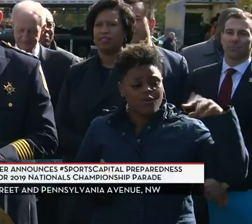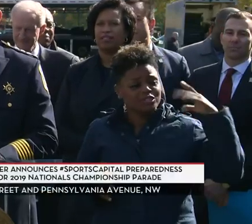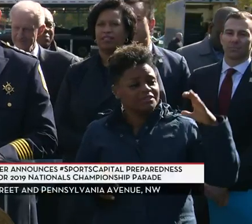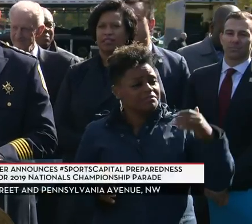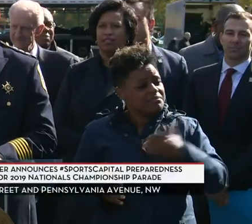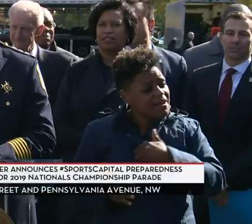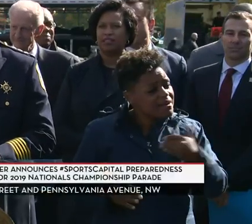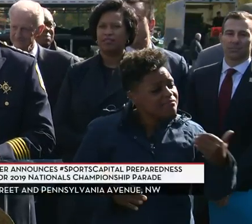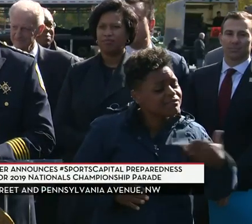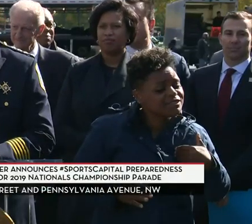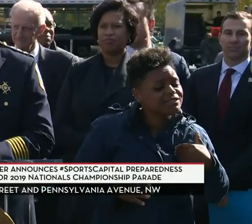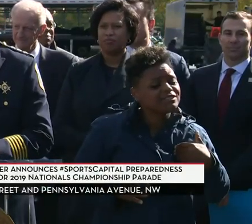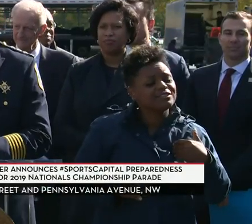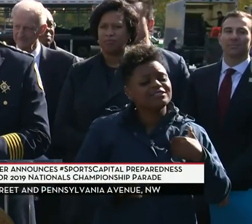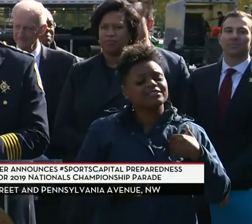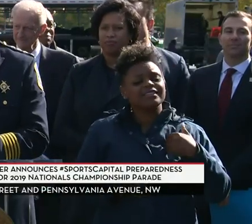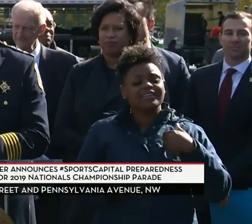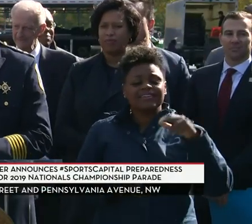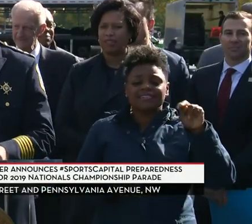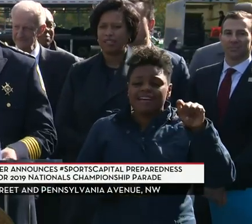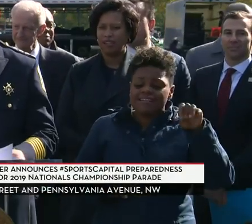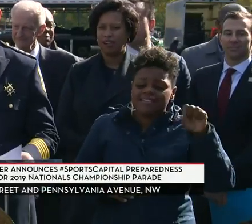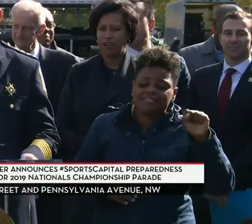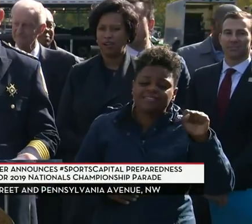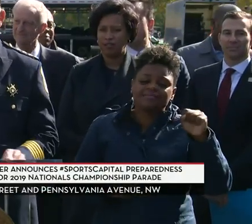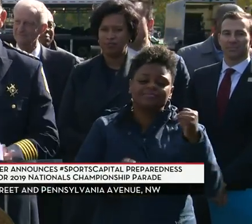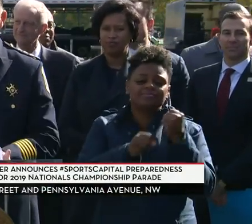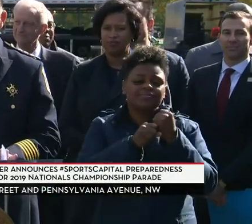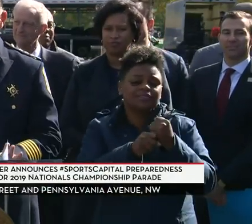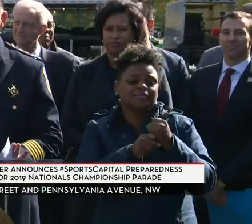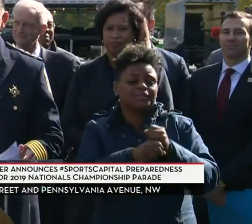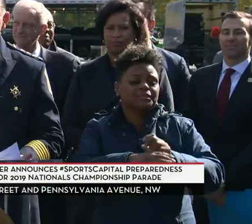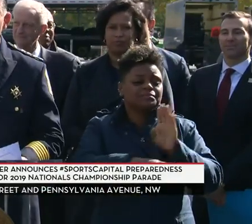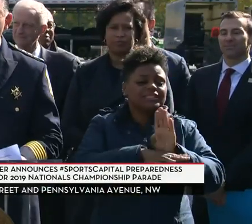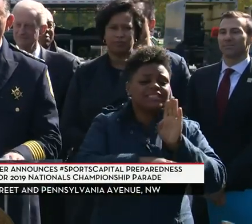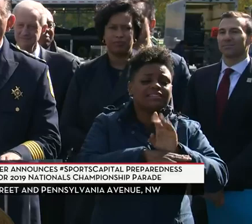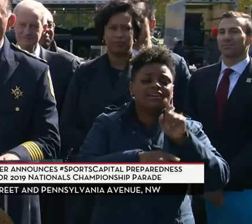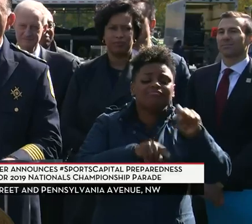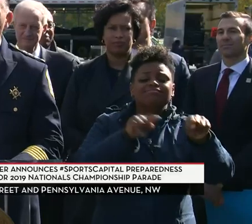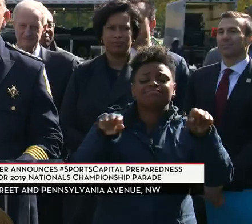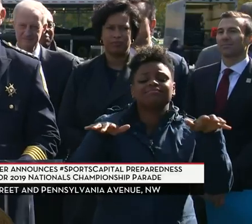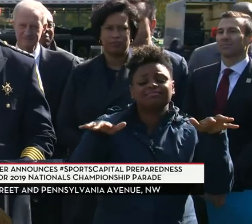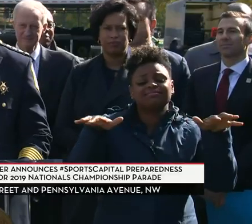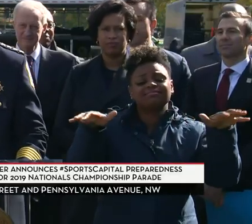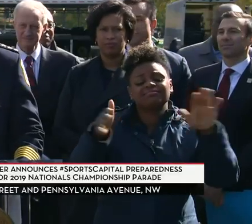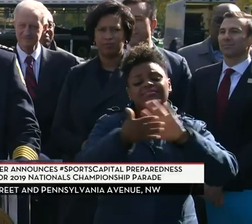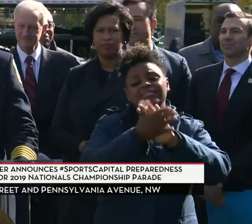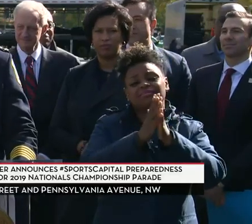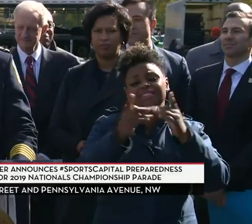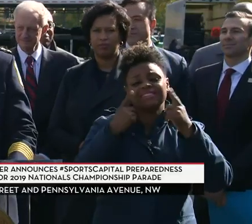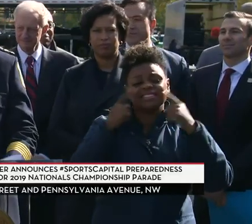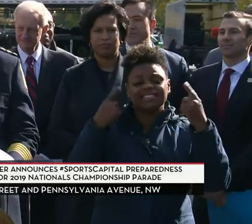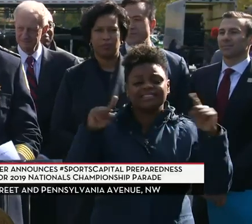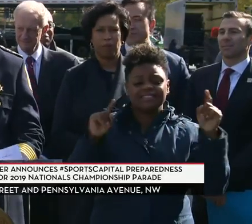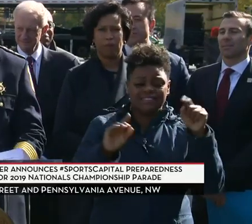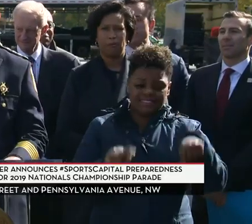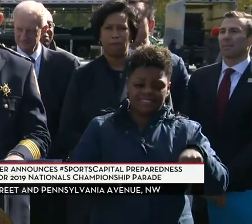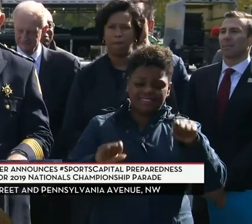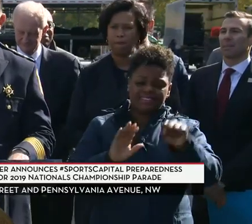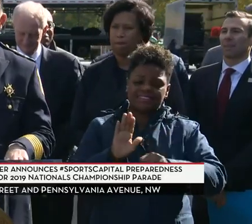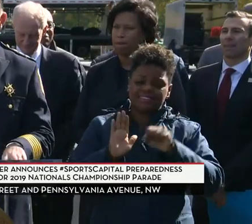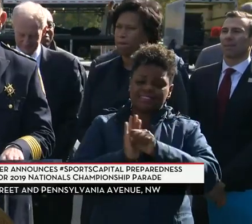Baseball, and local businesses who have helped make this a successful and an exciting season. We understand that some folks in the